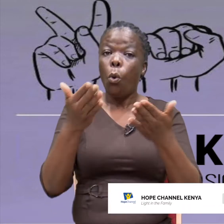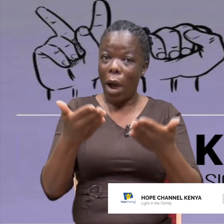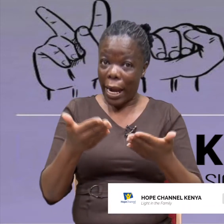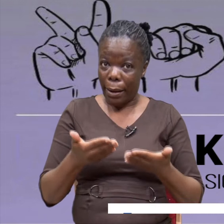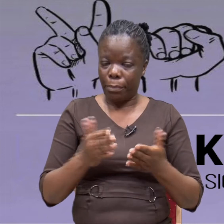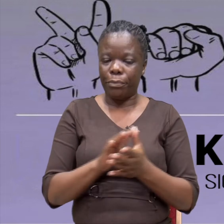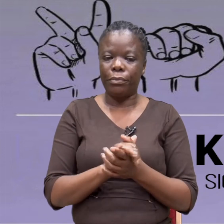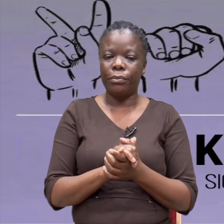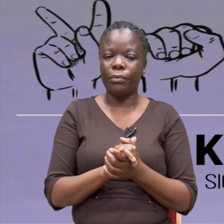Welcome.